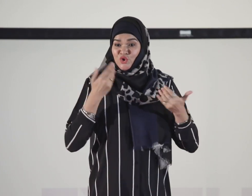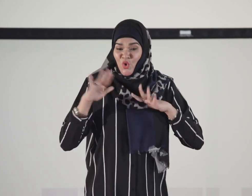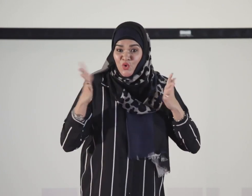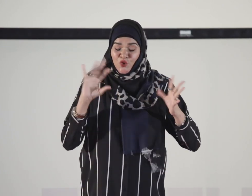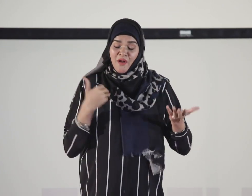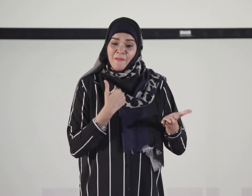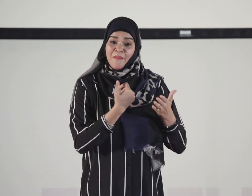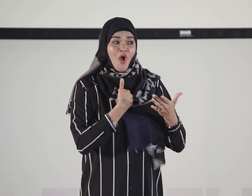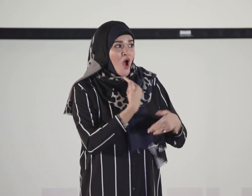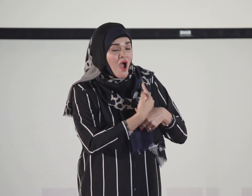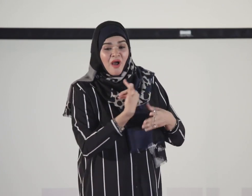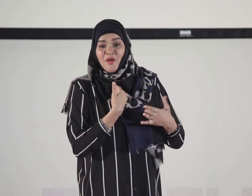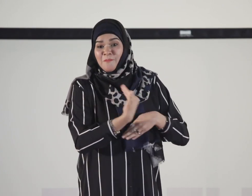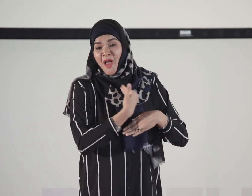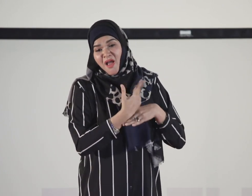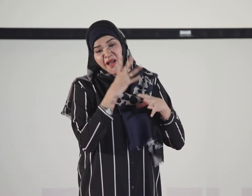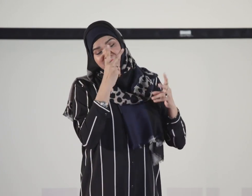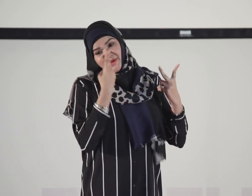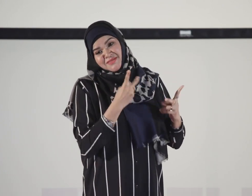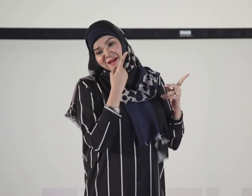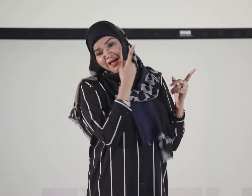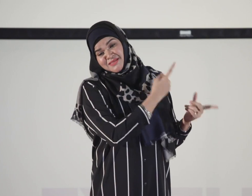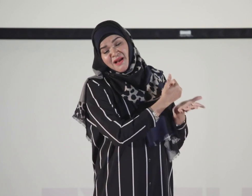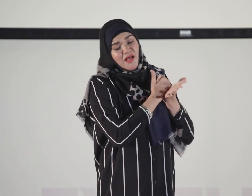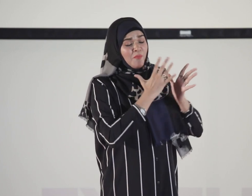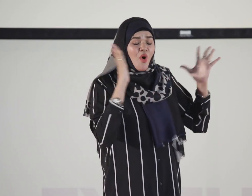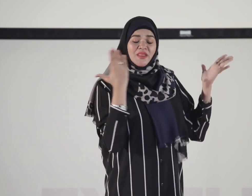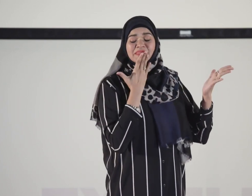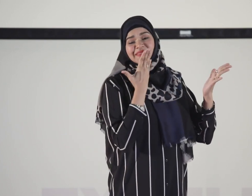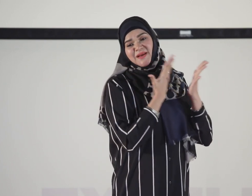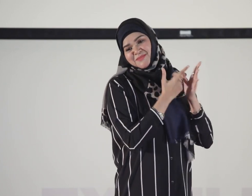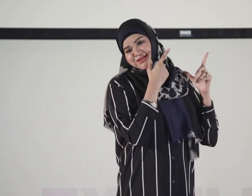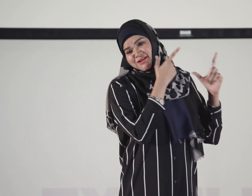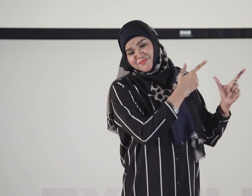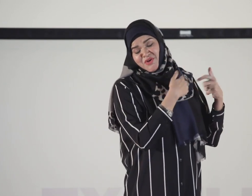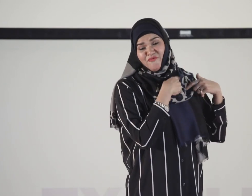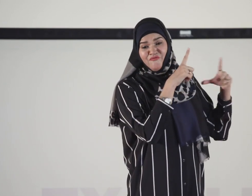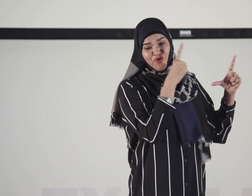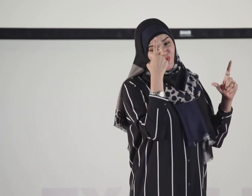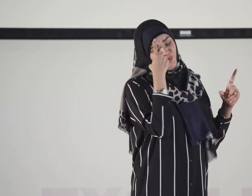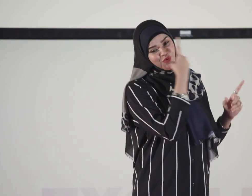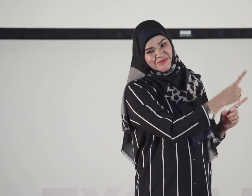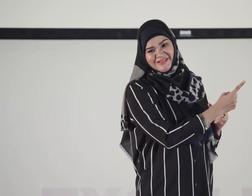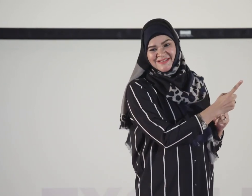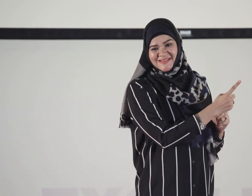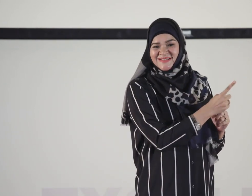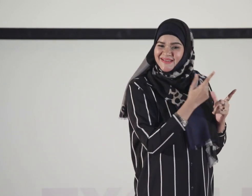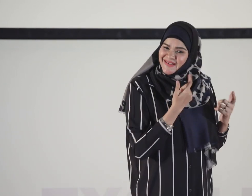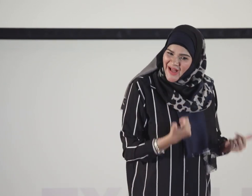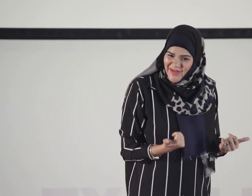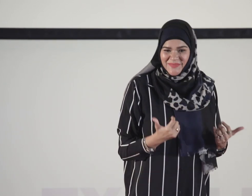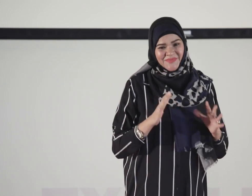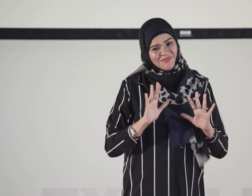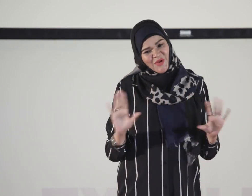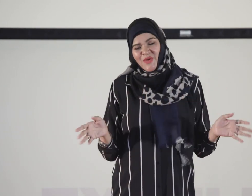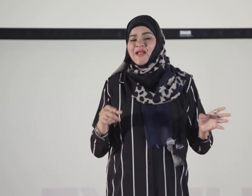I'm going to receive all of this in my life. She was the one who told me that I could do this. And I